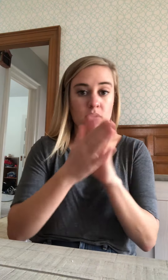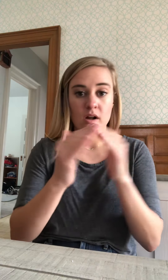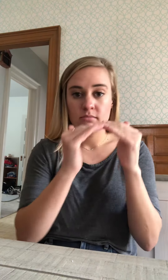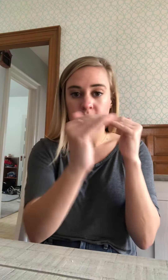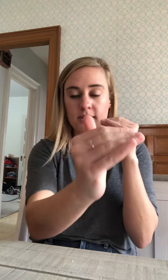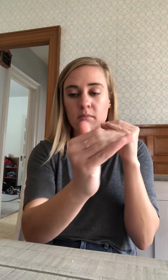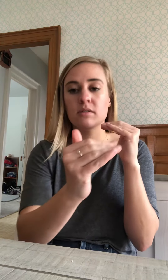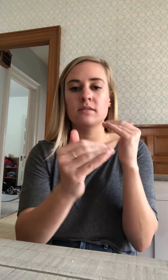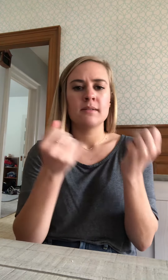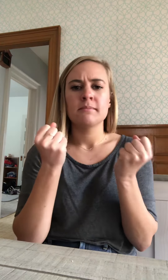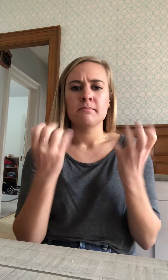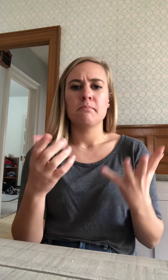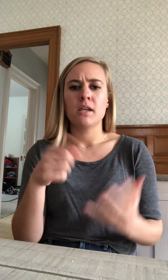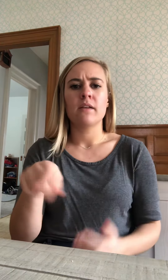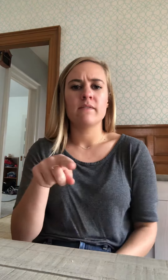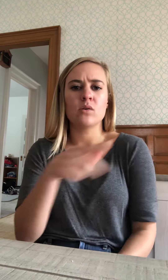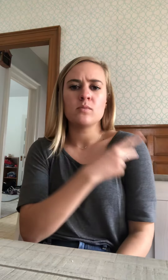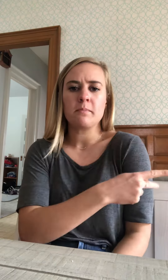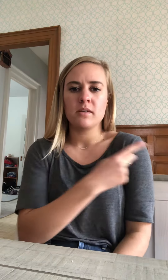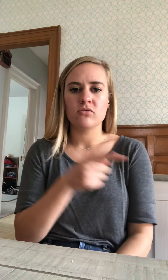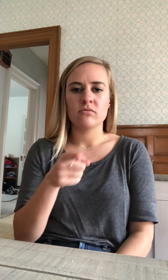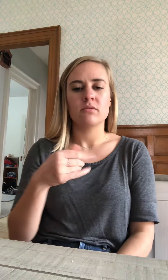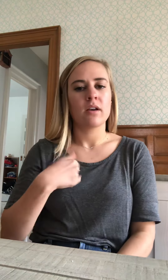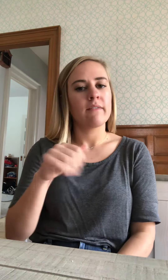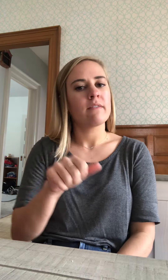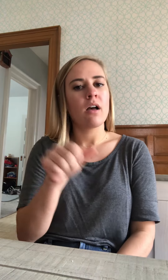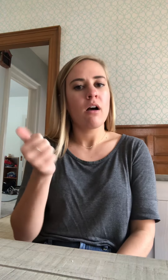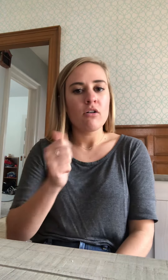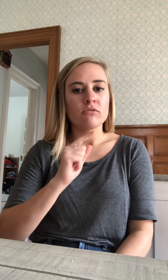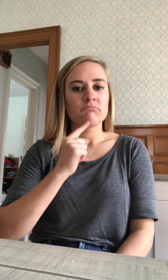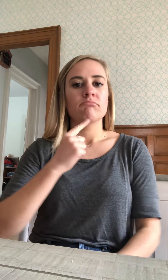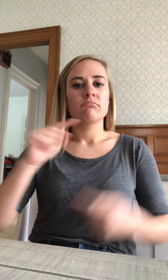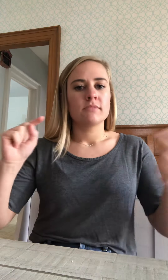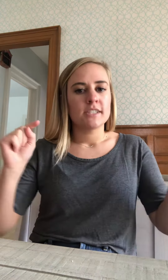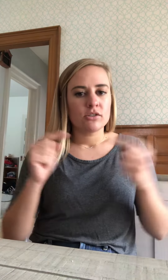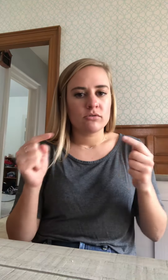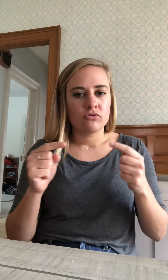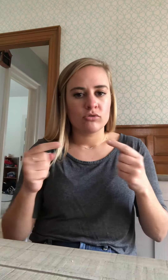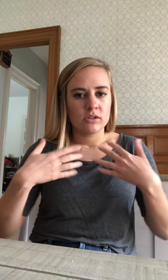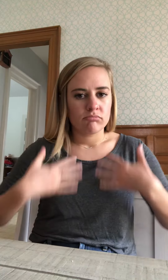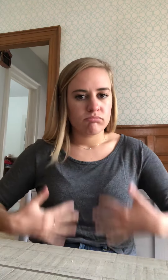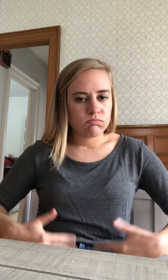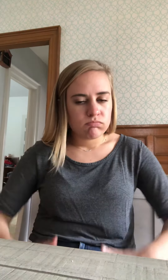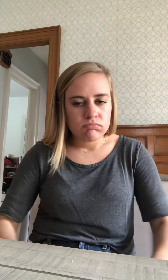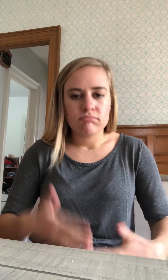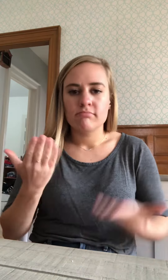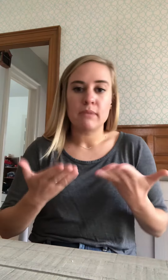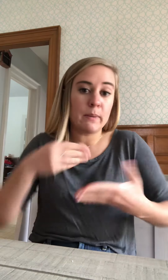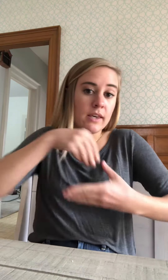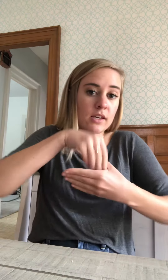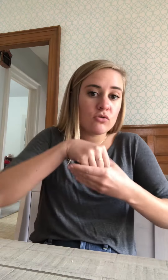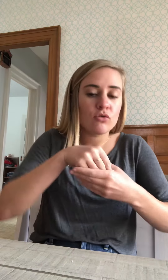types of injuries have other serious injuries as well, either internal injuries or orthopedic